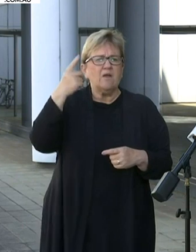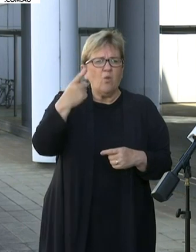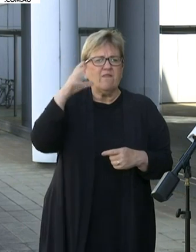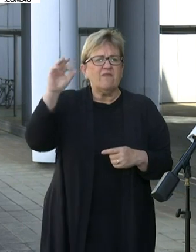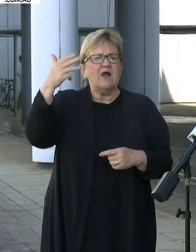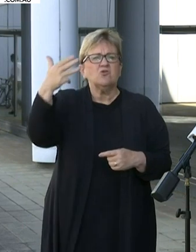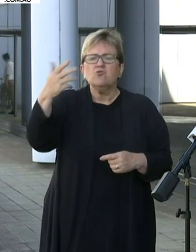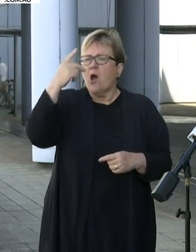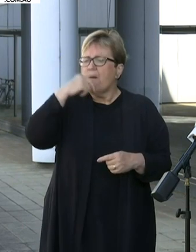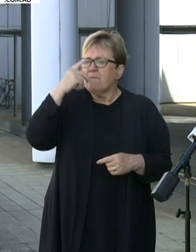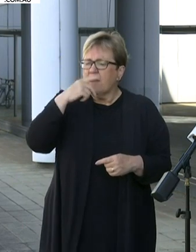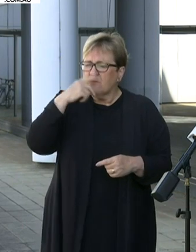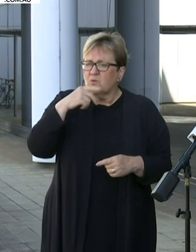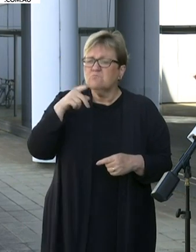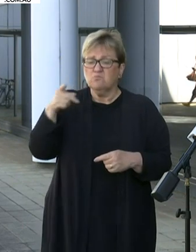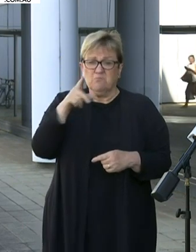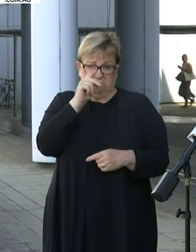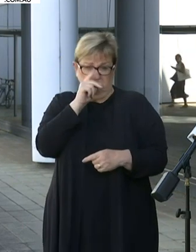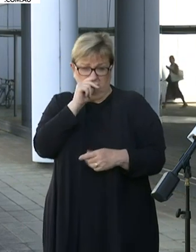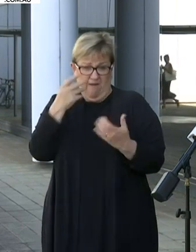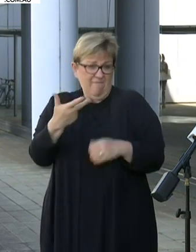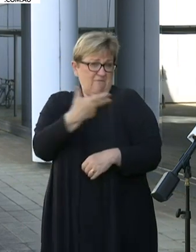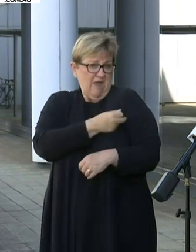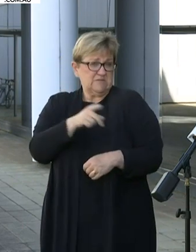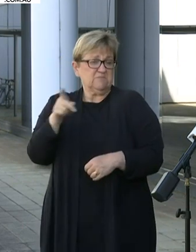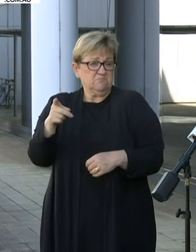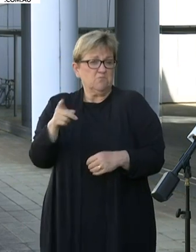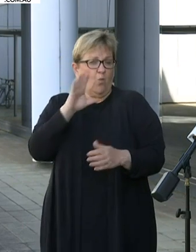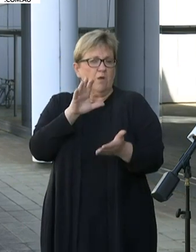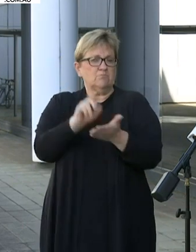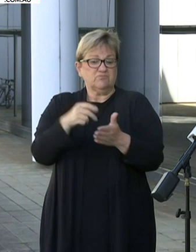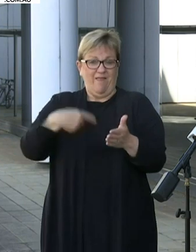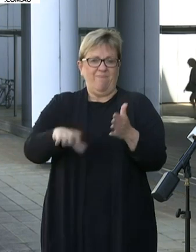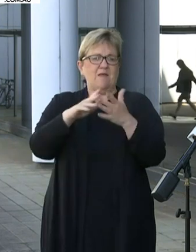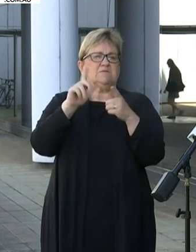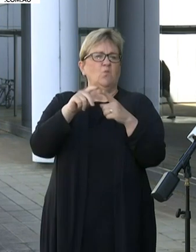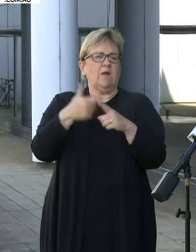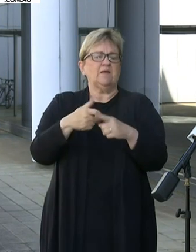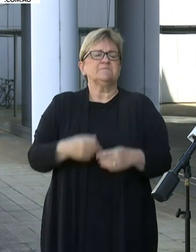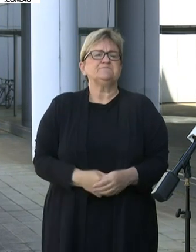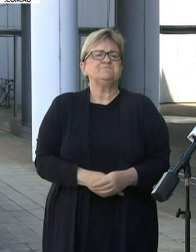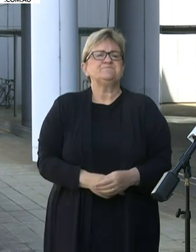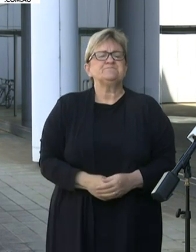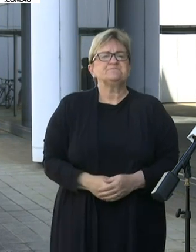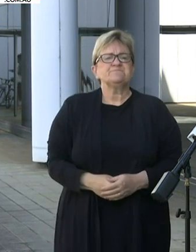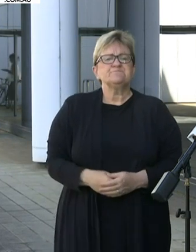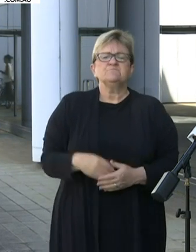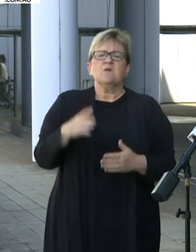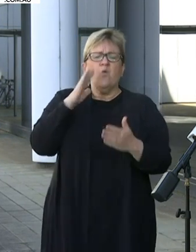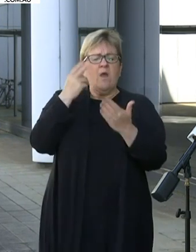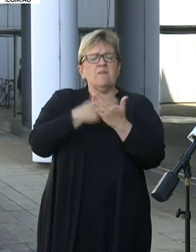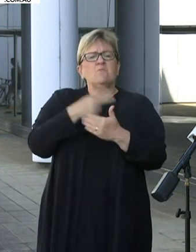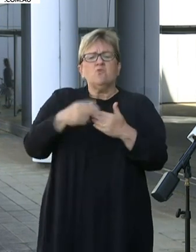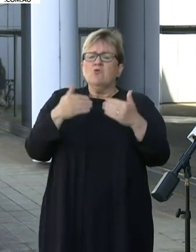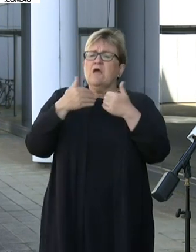1,009 people who are eligible for the vaccine will be done this week. As the program